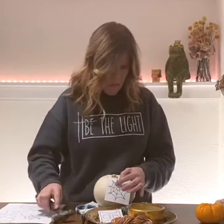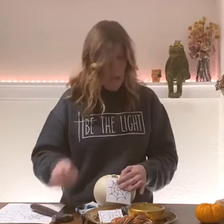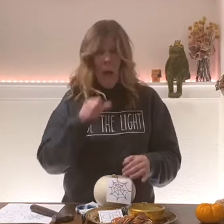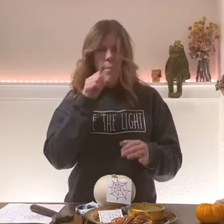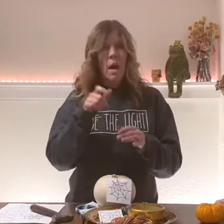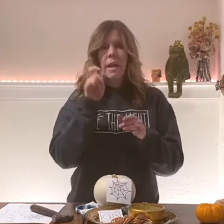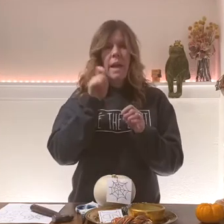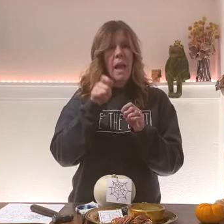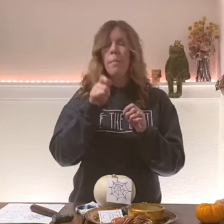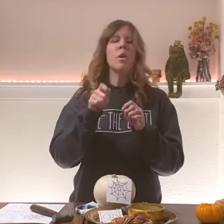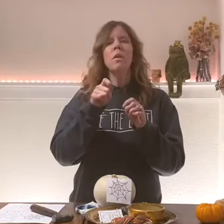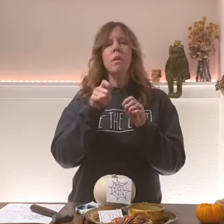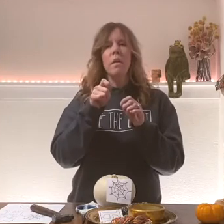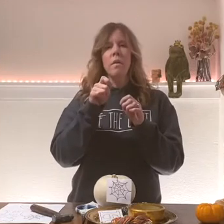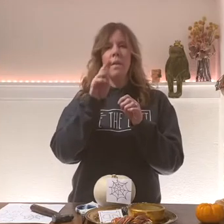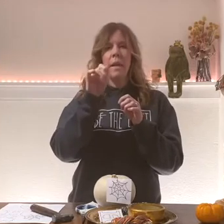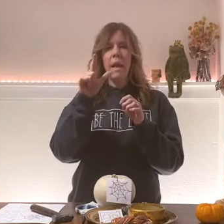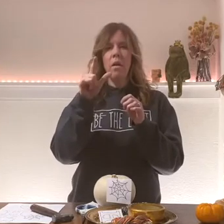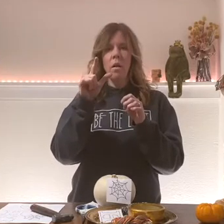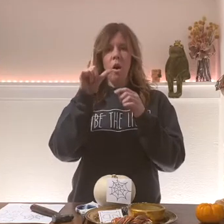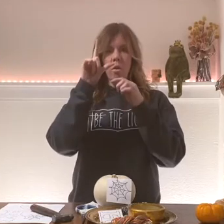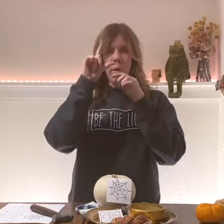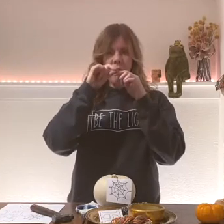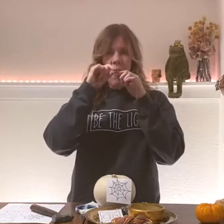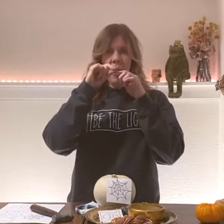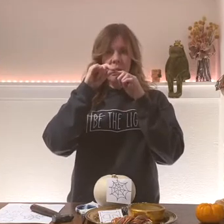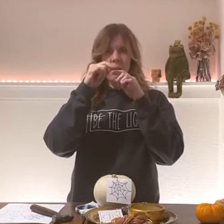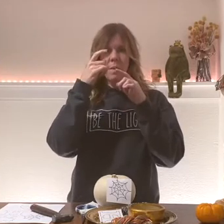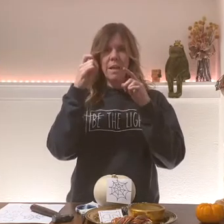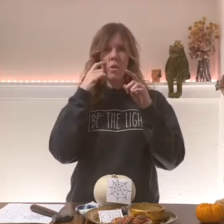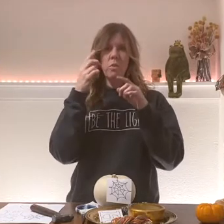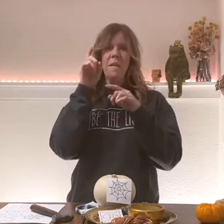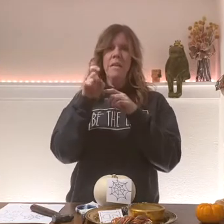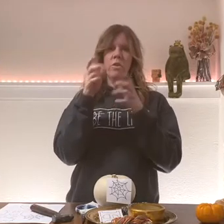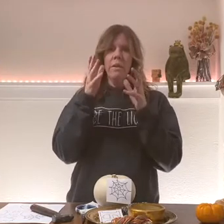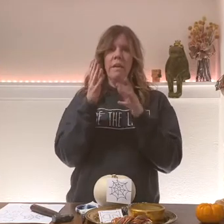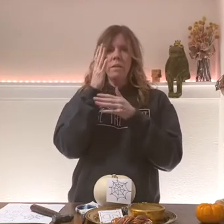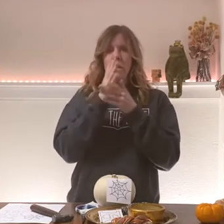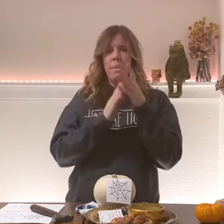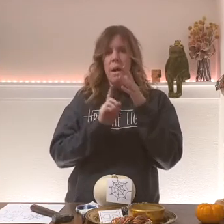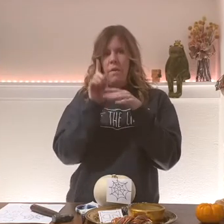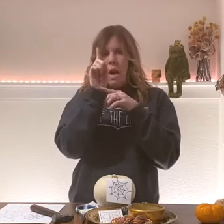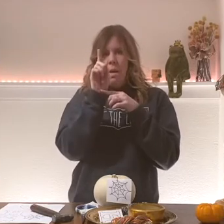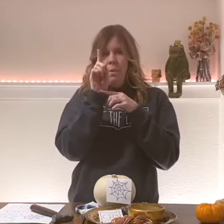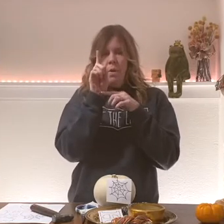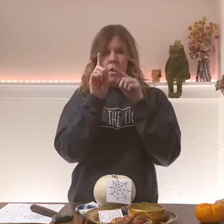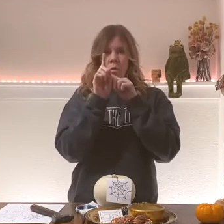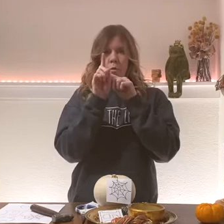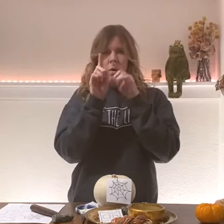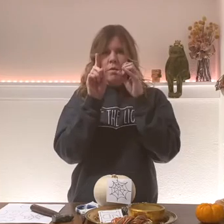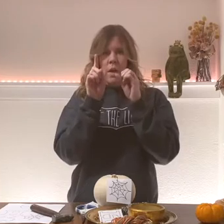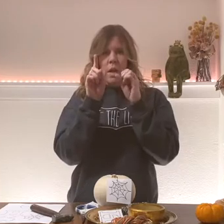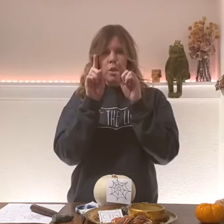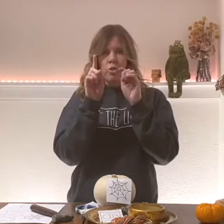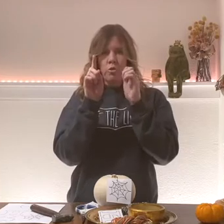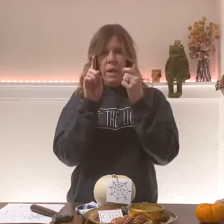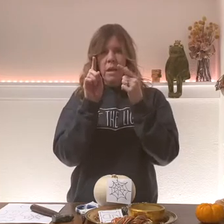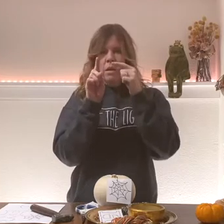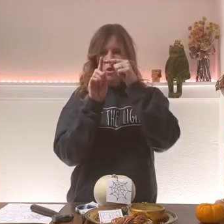I'm not going to hammer the nail all the way flat because you need to leave some of it up for the string to